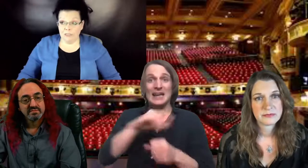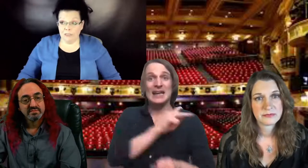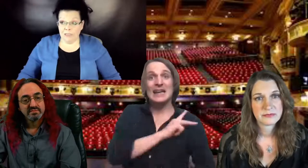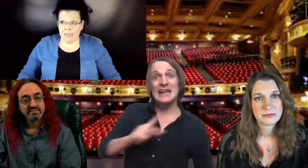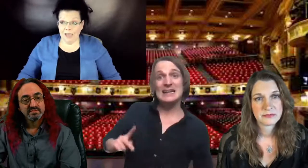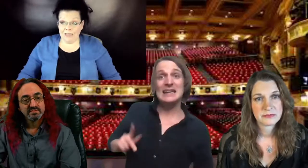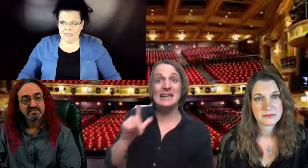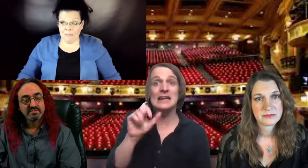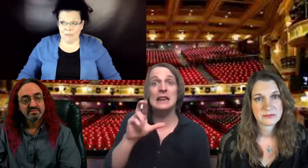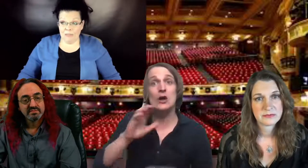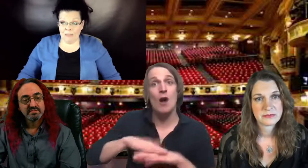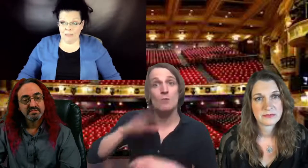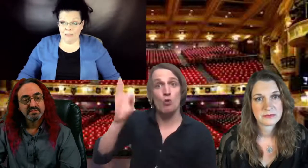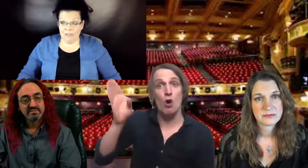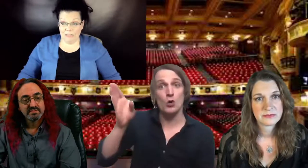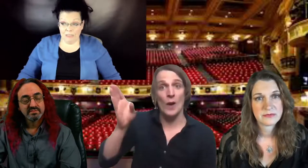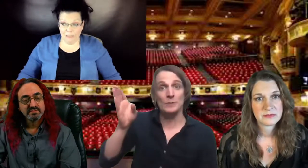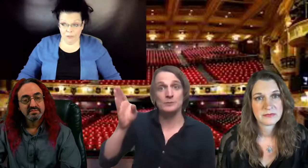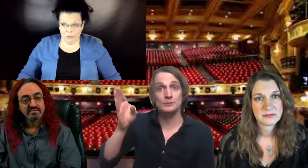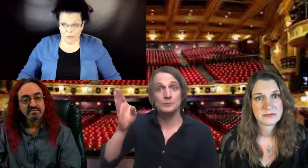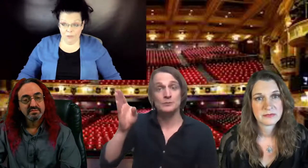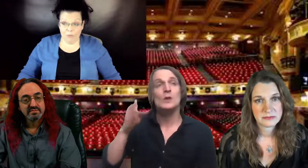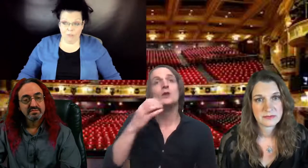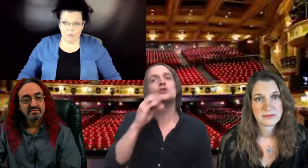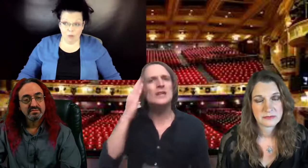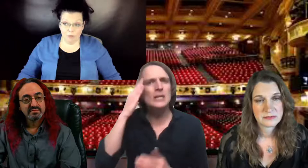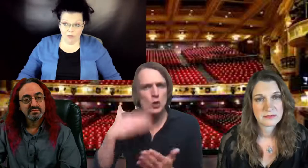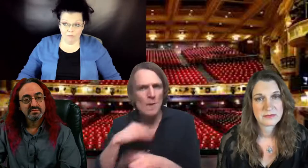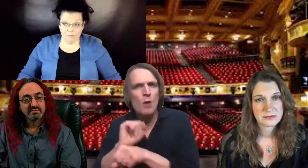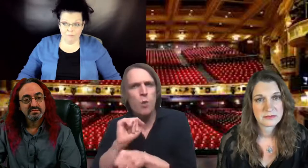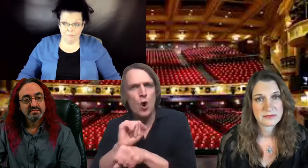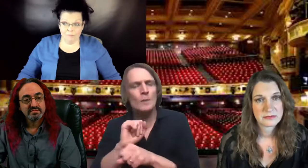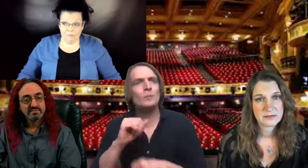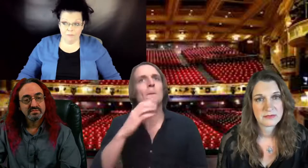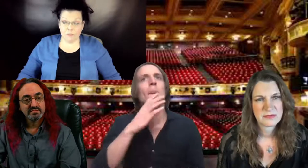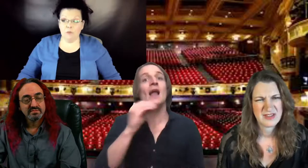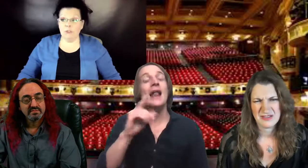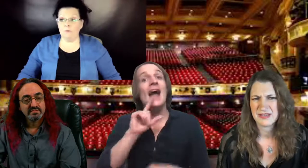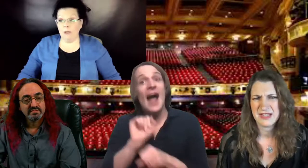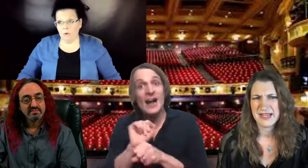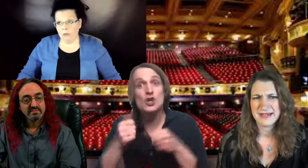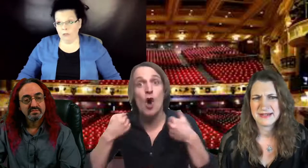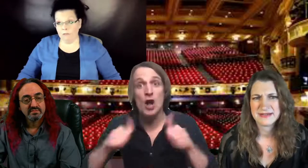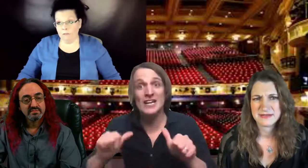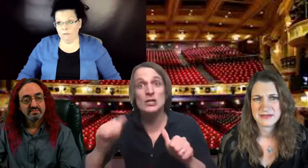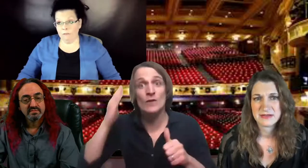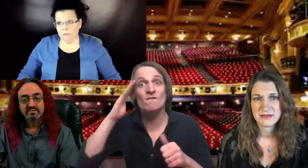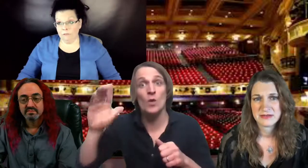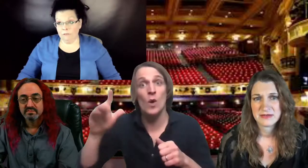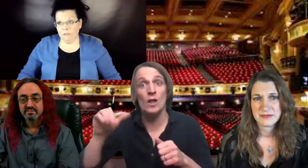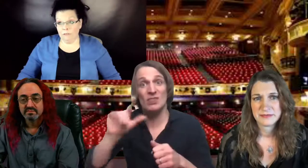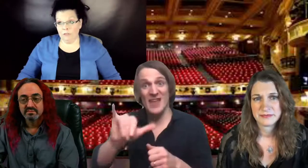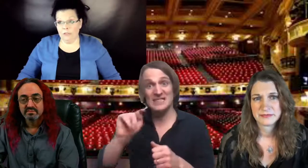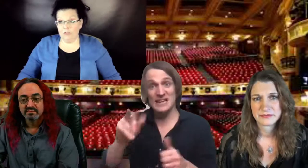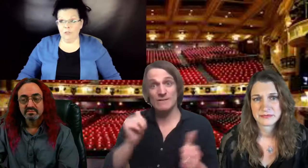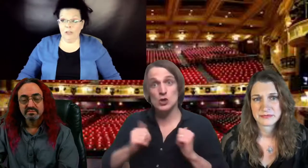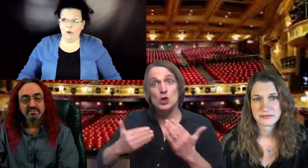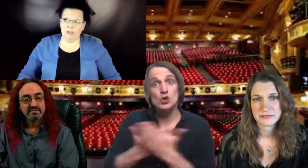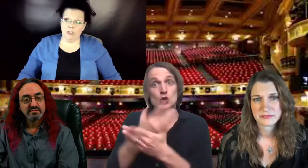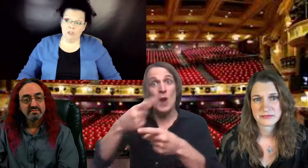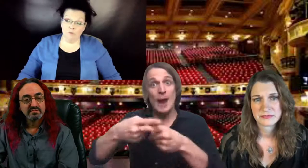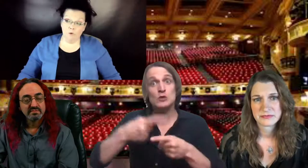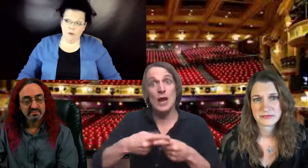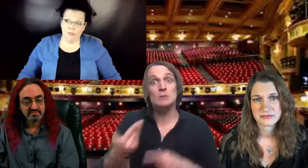Fortunately, he casted me in King Lear when I was on Broadway. So he knew my work. And so